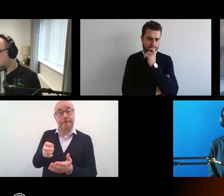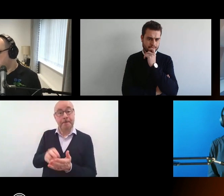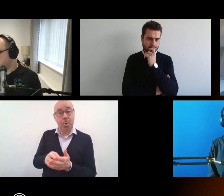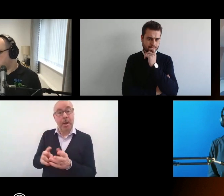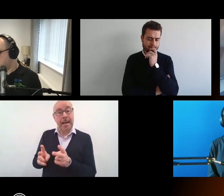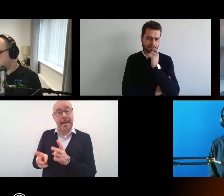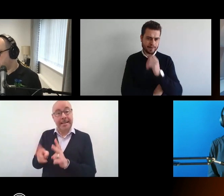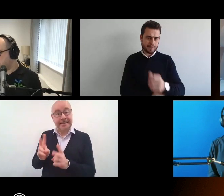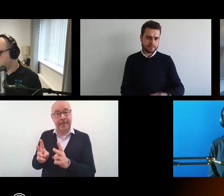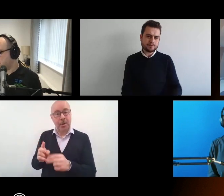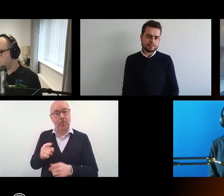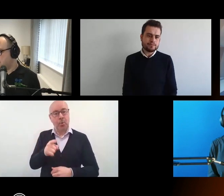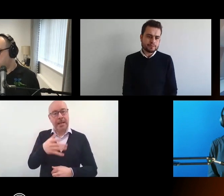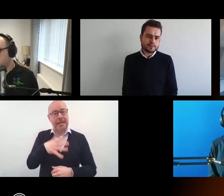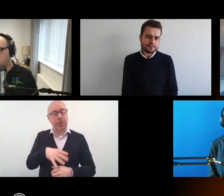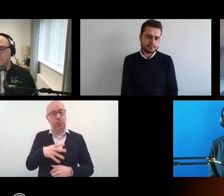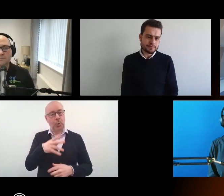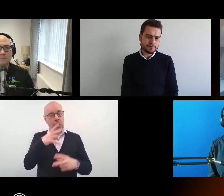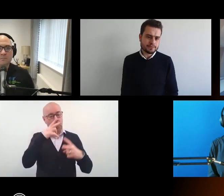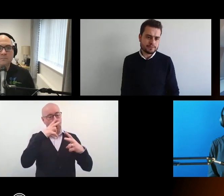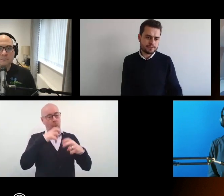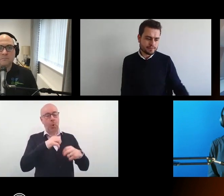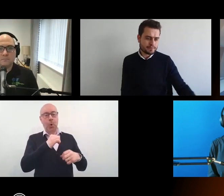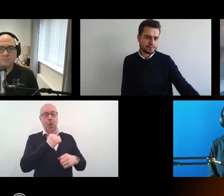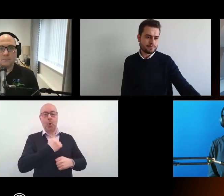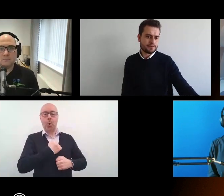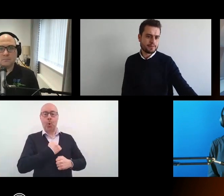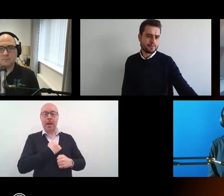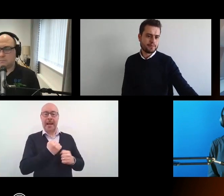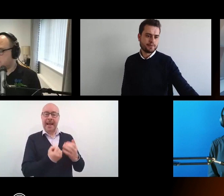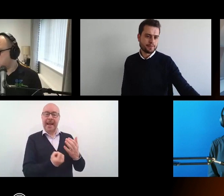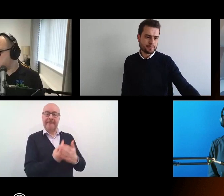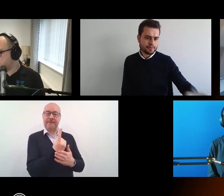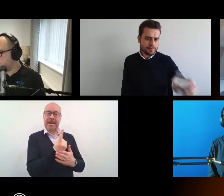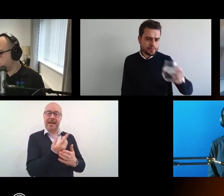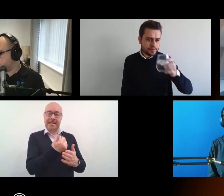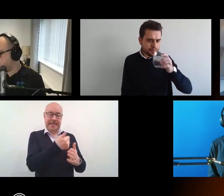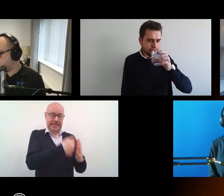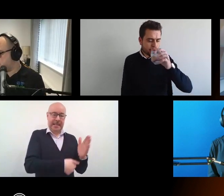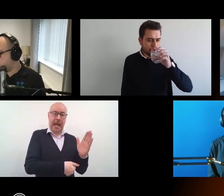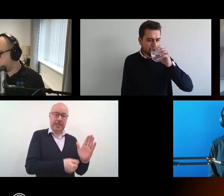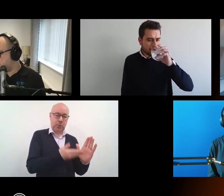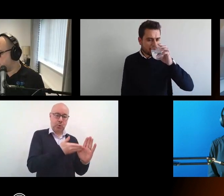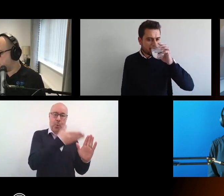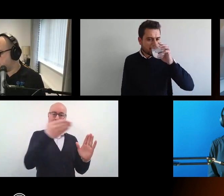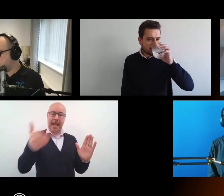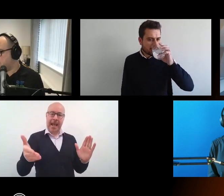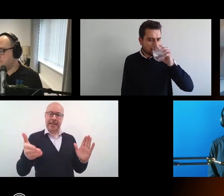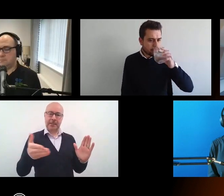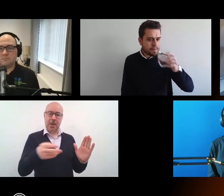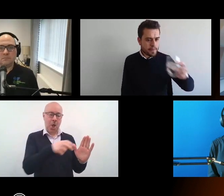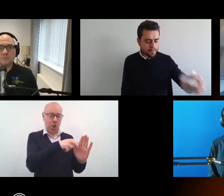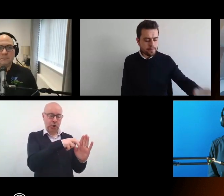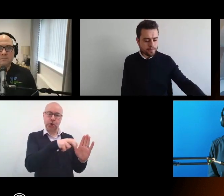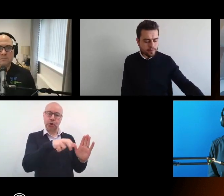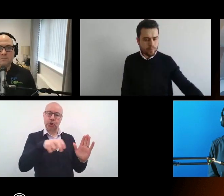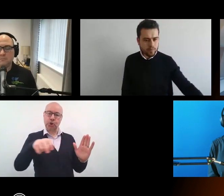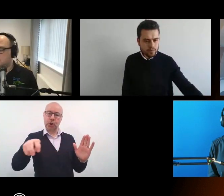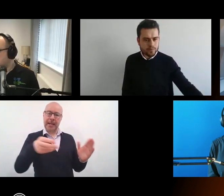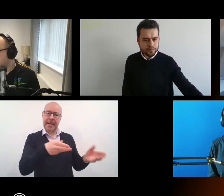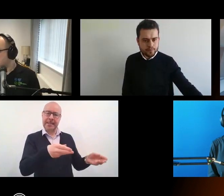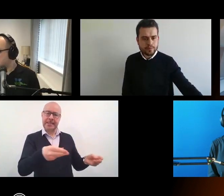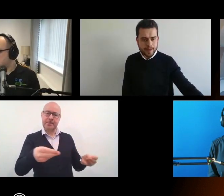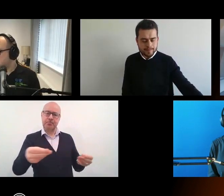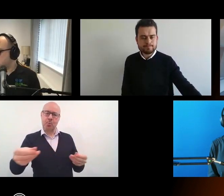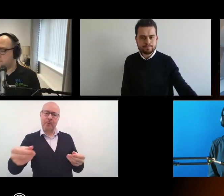your overall event, and from start to finish, how can you make sure that that journey works smoothly so that somebody